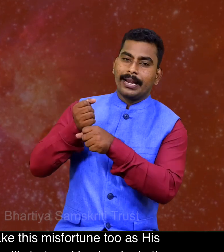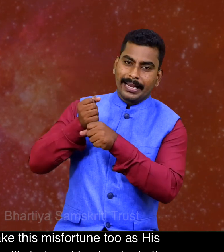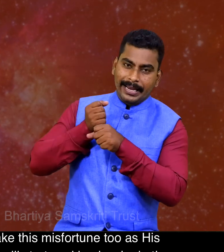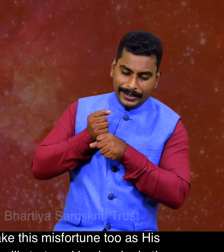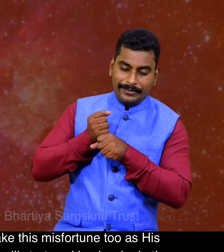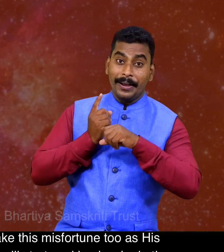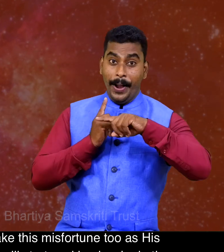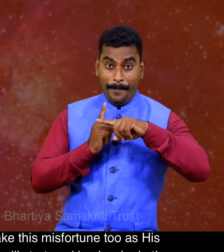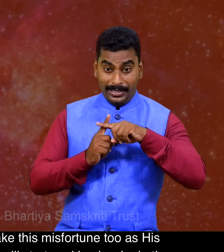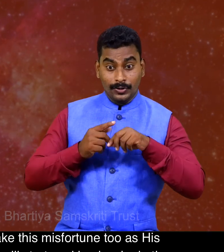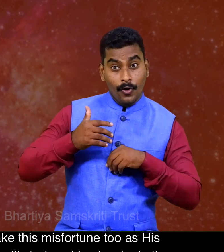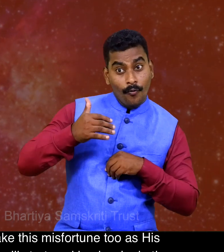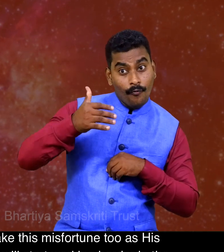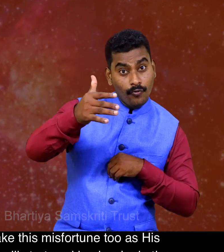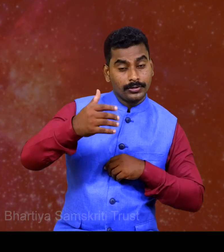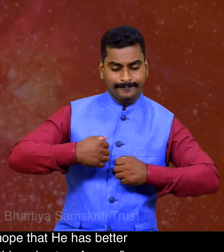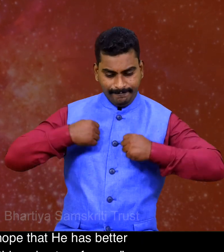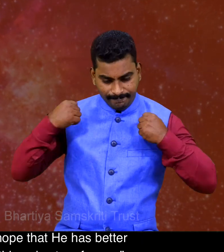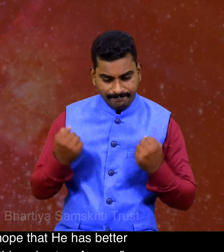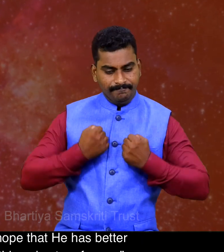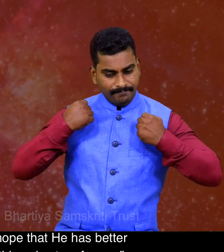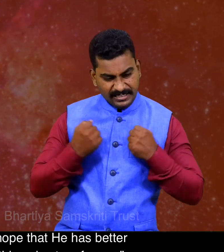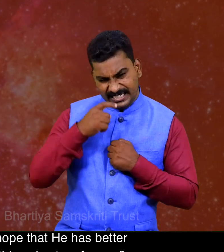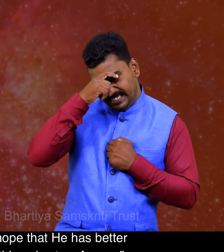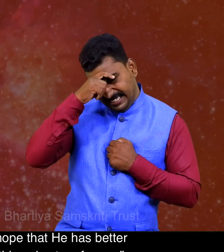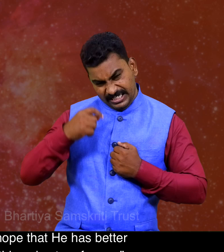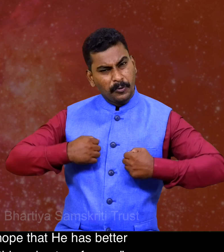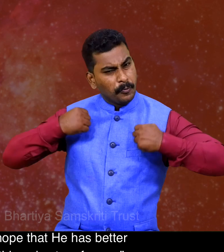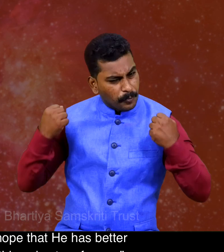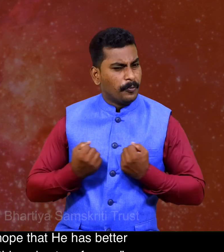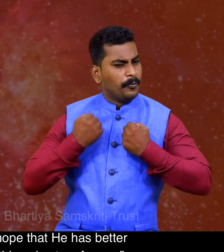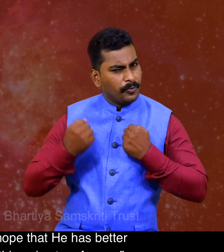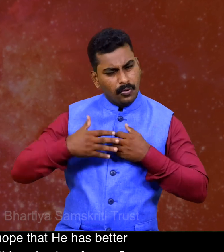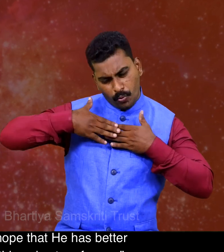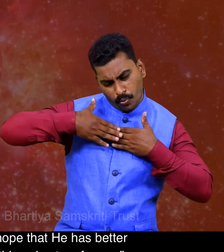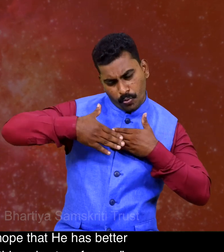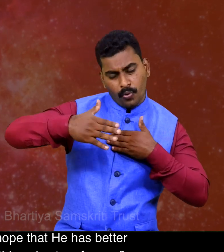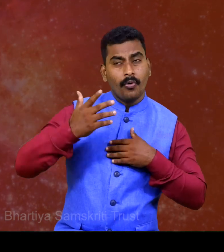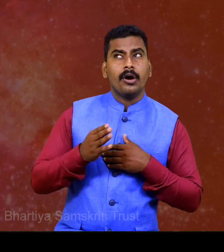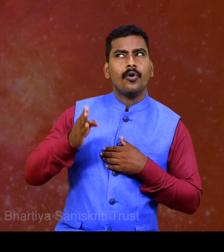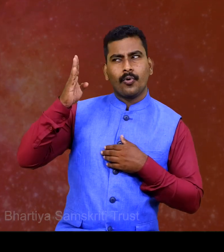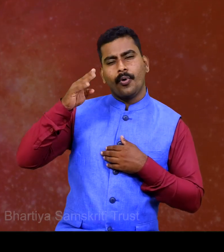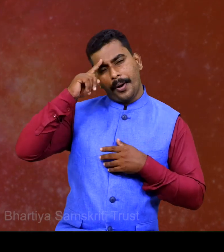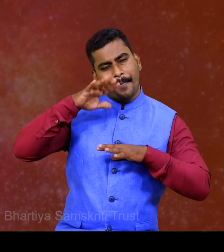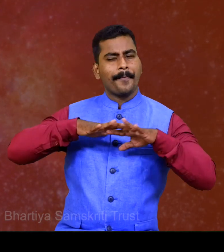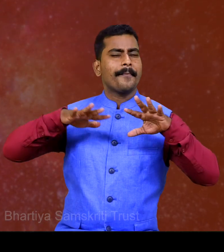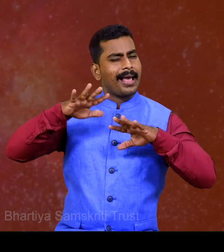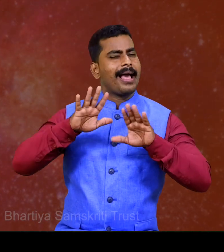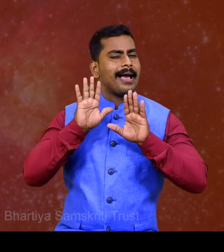start working harder in the hope that he has better things in store for me.